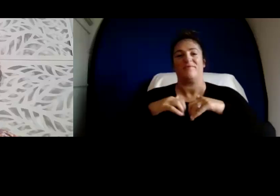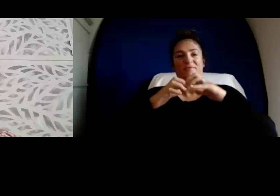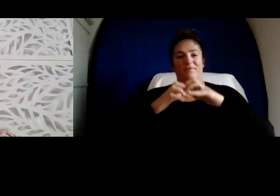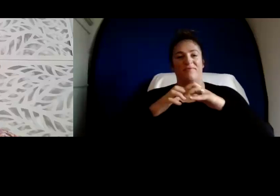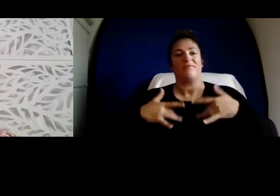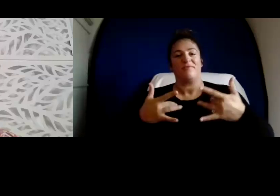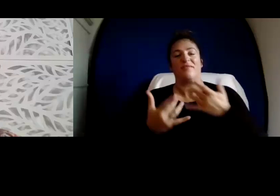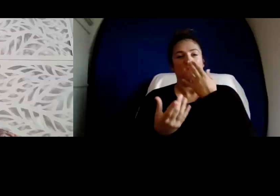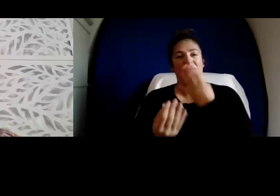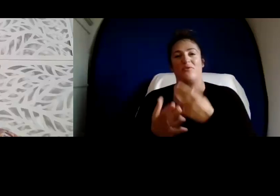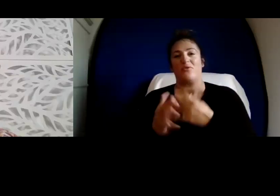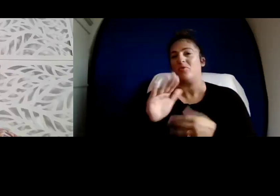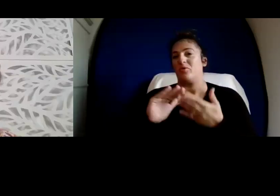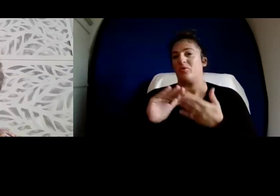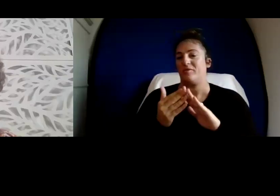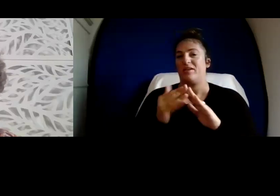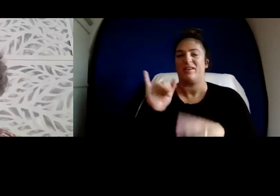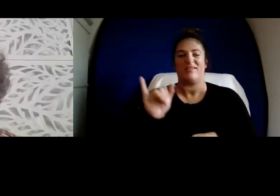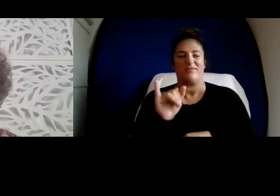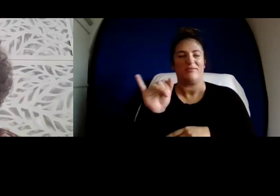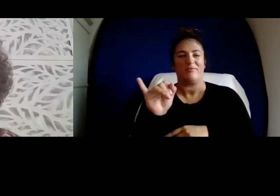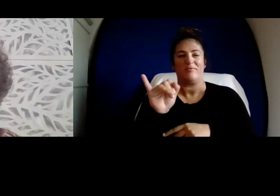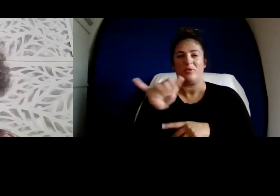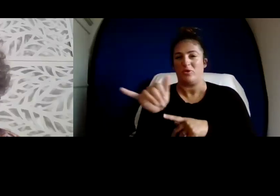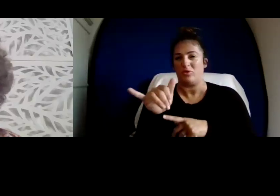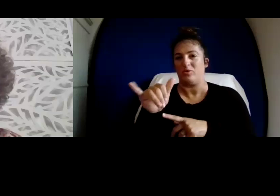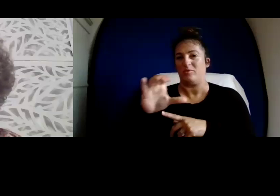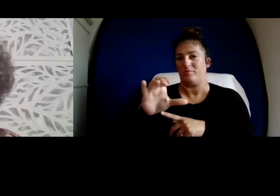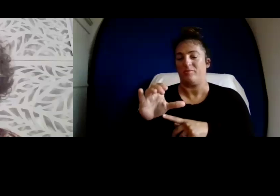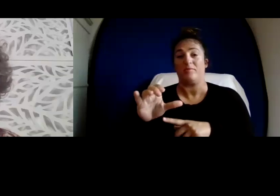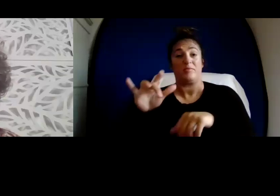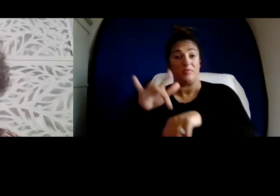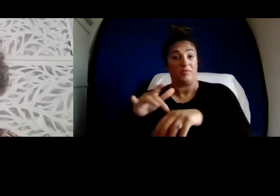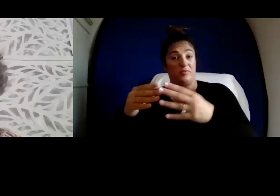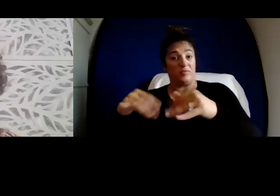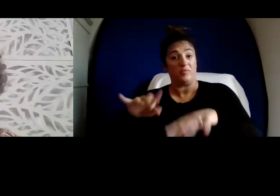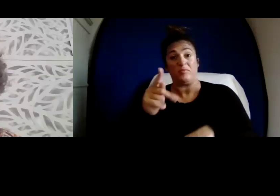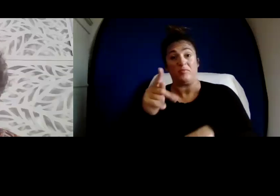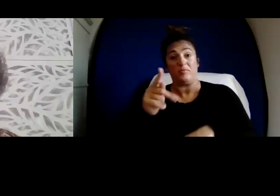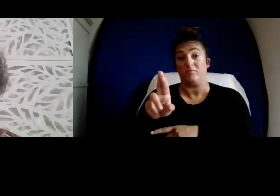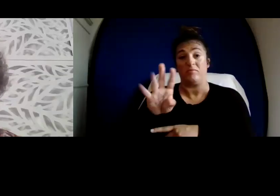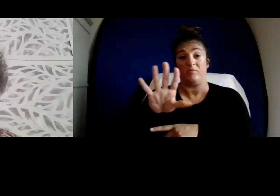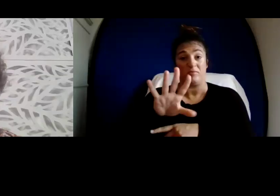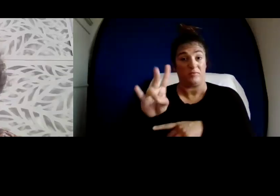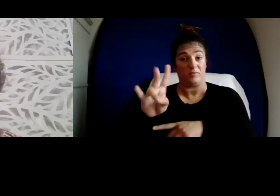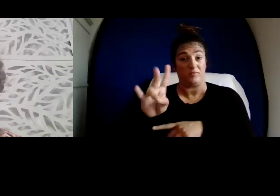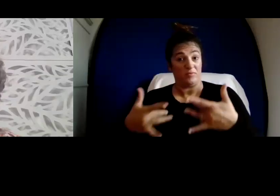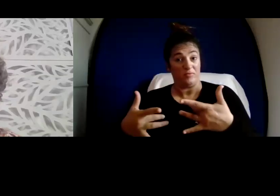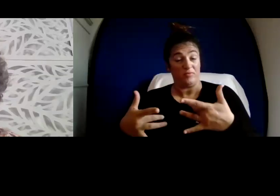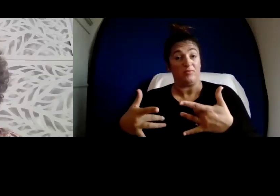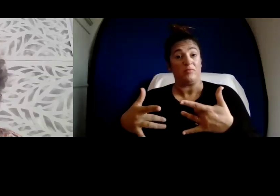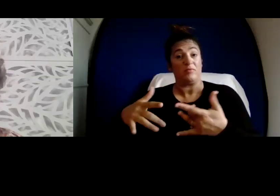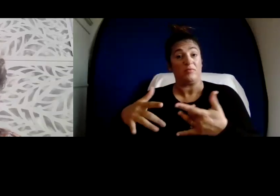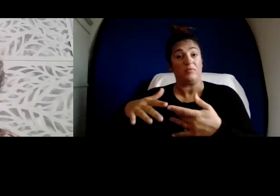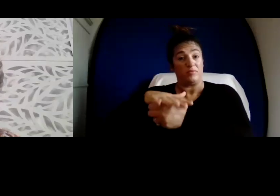Community, where we are hosting in-person versions of our events at Pier 57, the beautiful Pier 57 in Chelsea for the New York